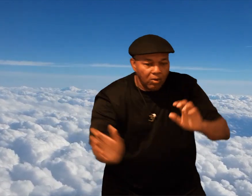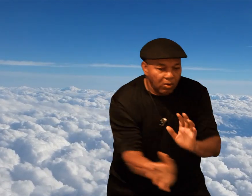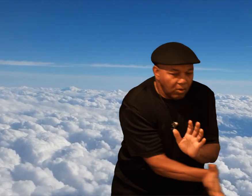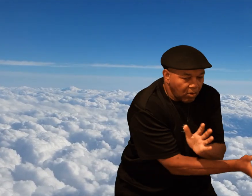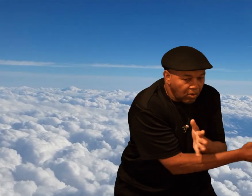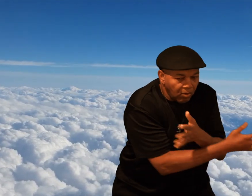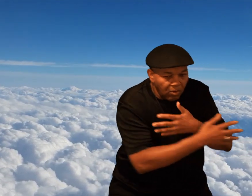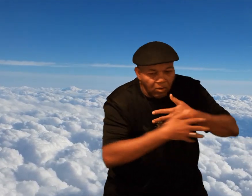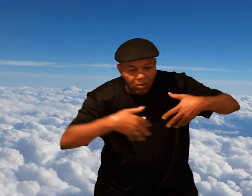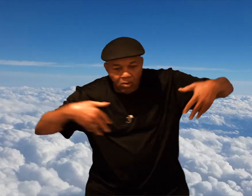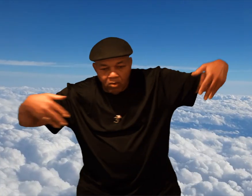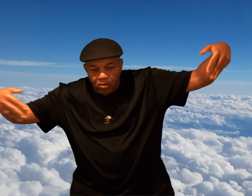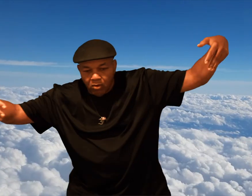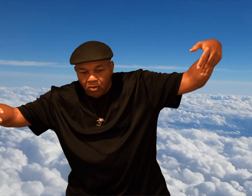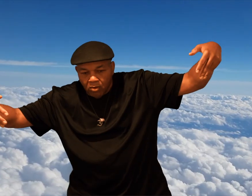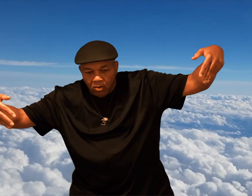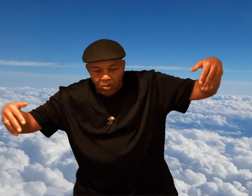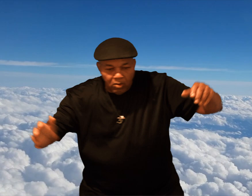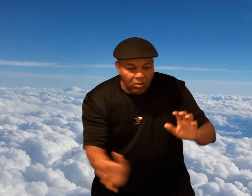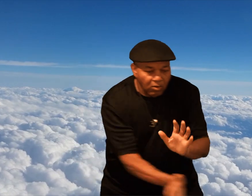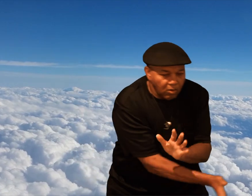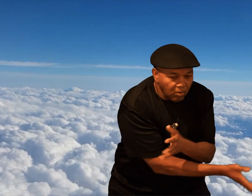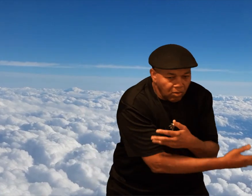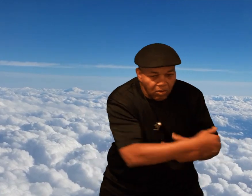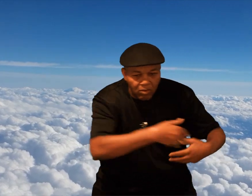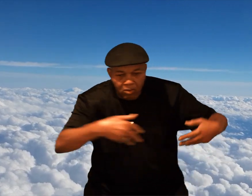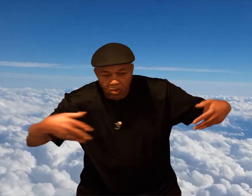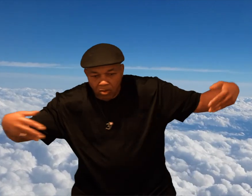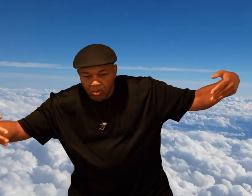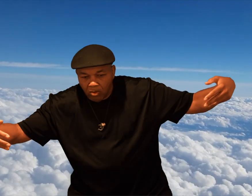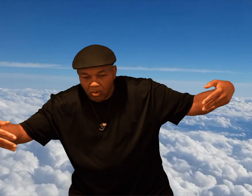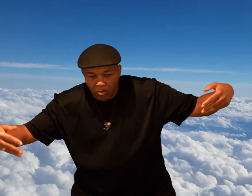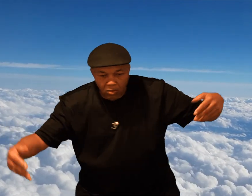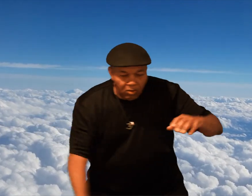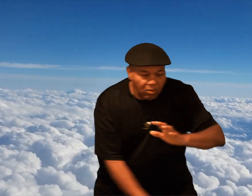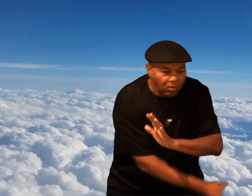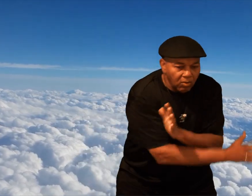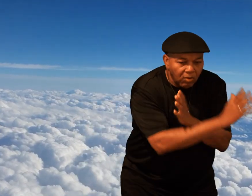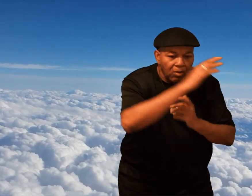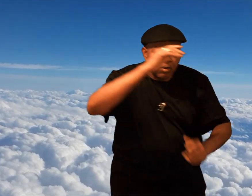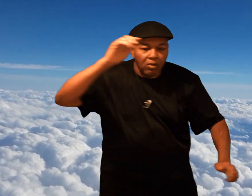alone. Bad things happen, I can just complain and moan, but there's a million things that I can be grateful for.